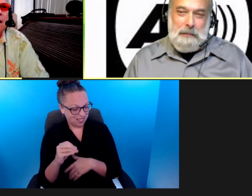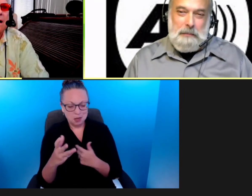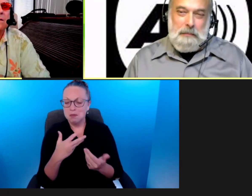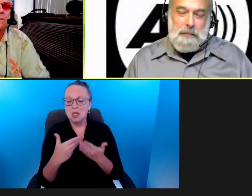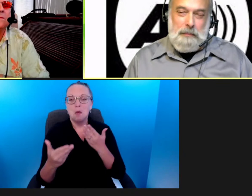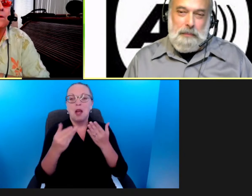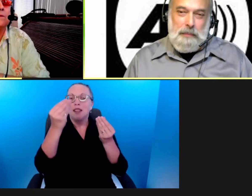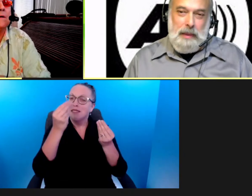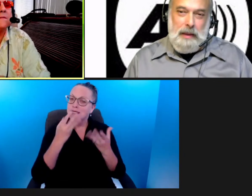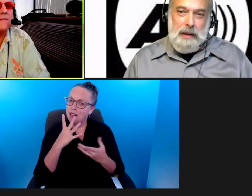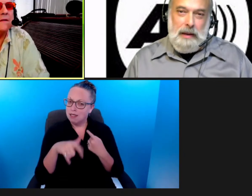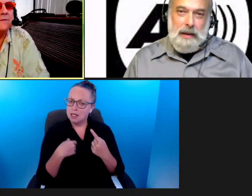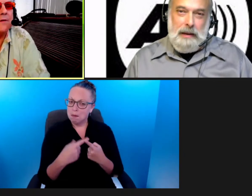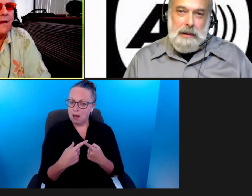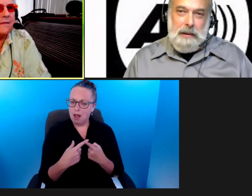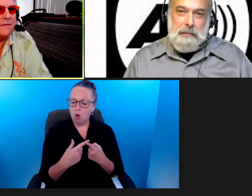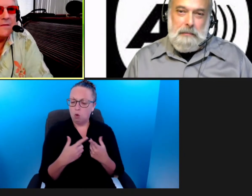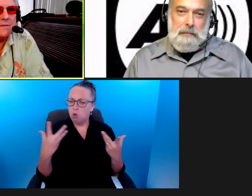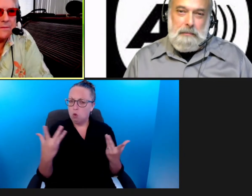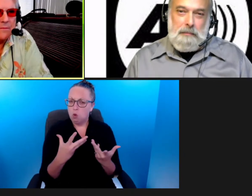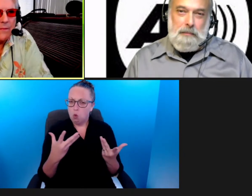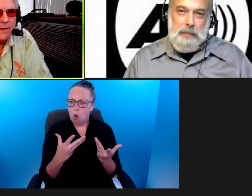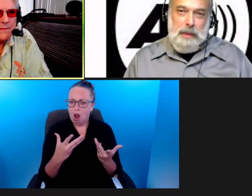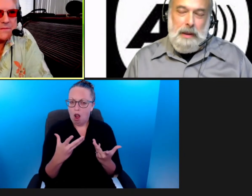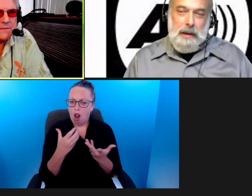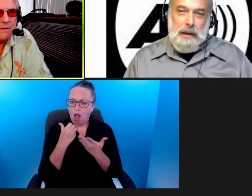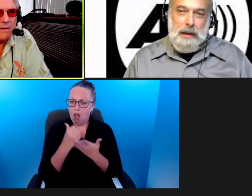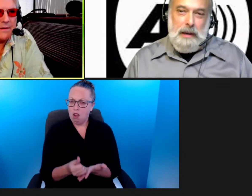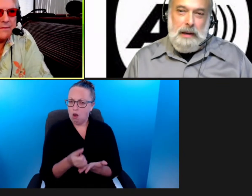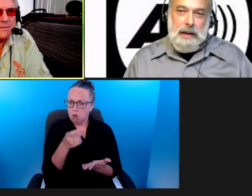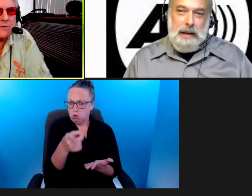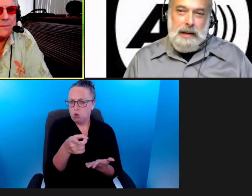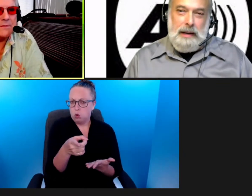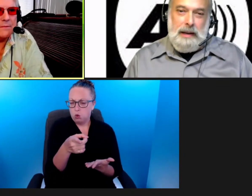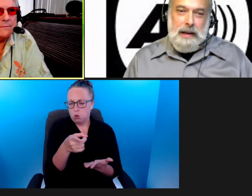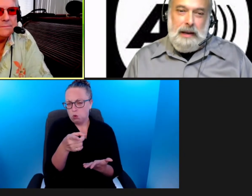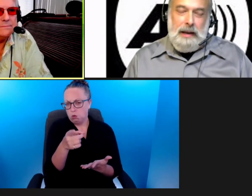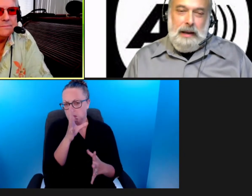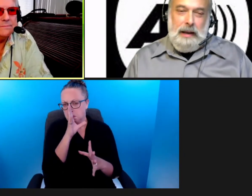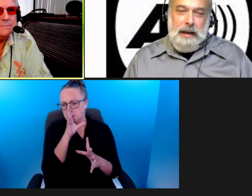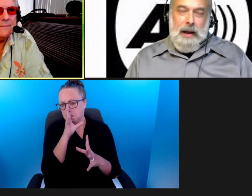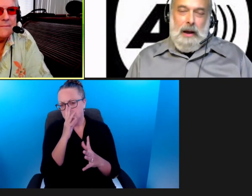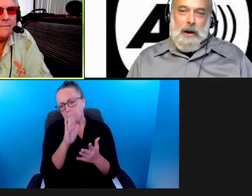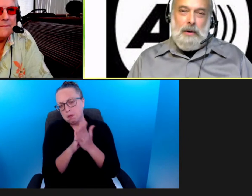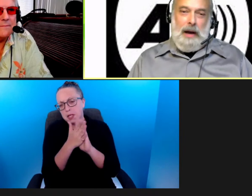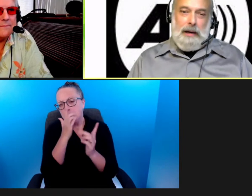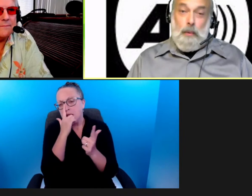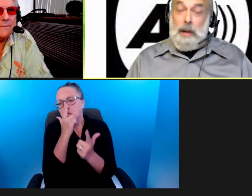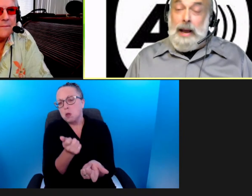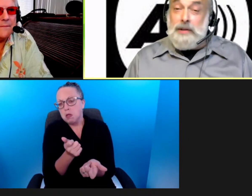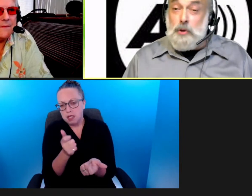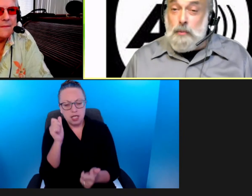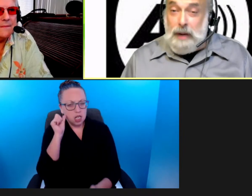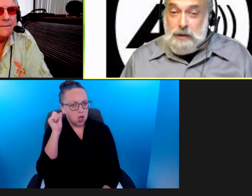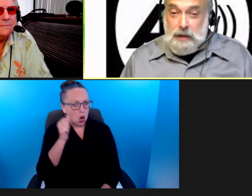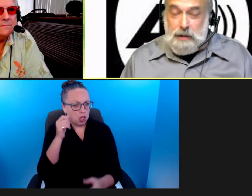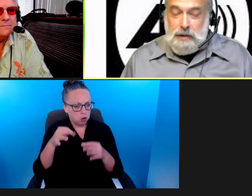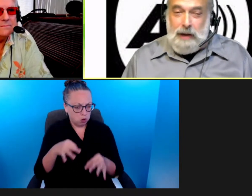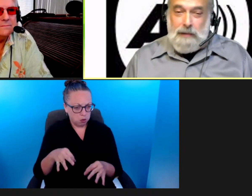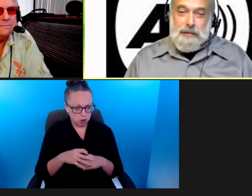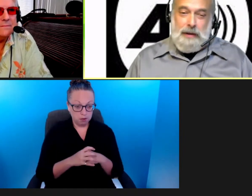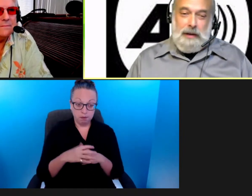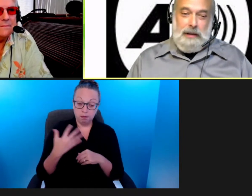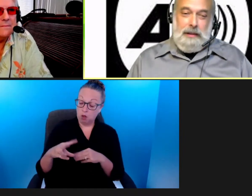about what it was that attracted you to audio description. Oh, golly. Well, as you